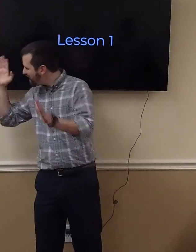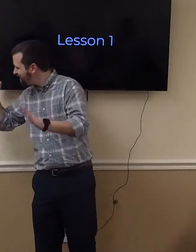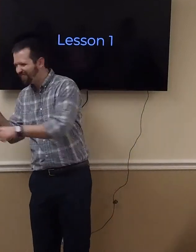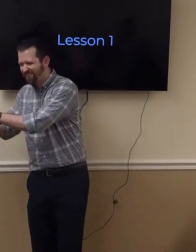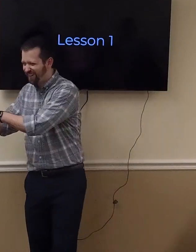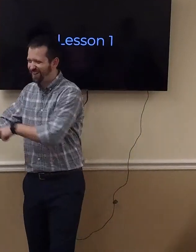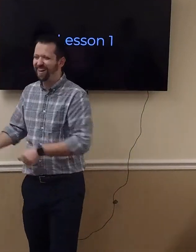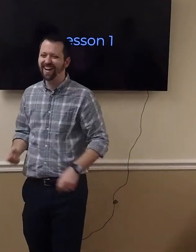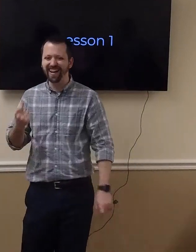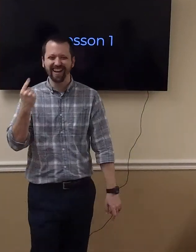Is that